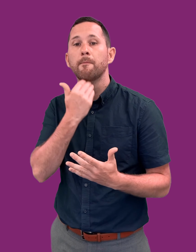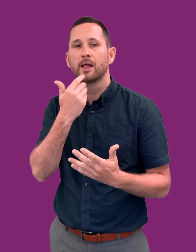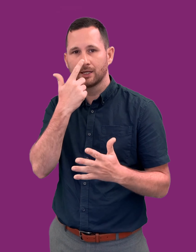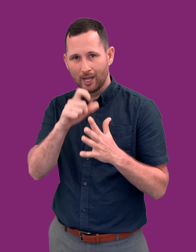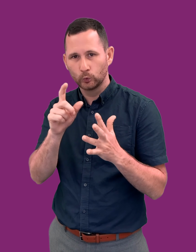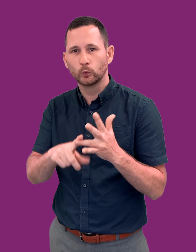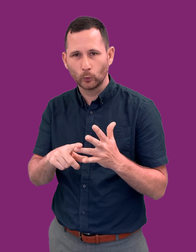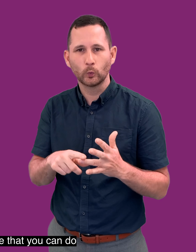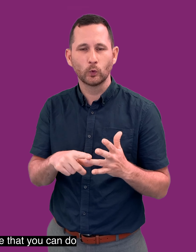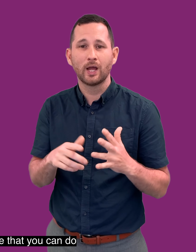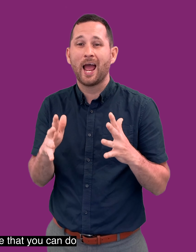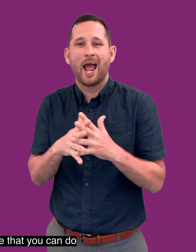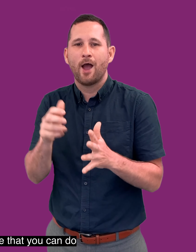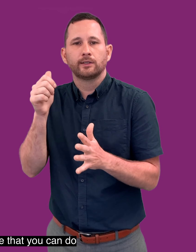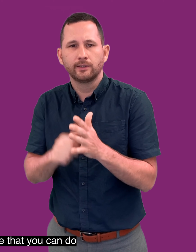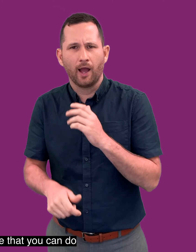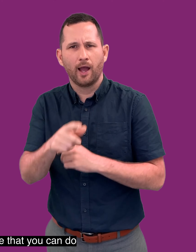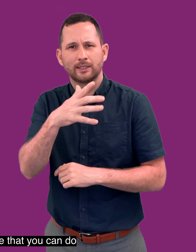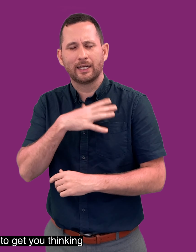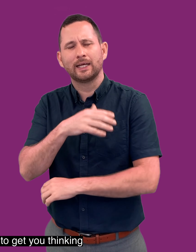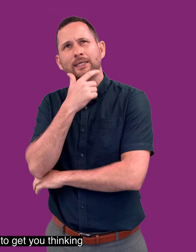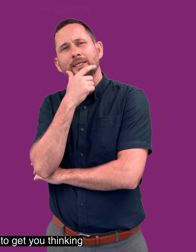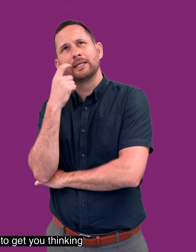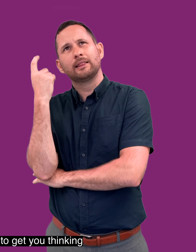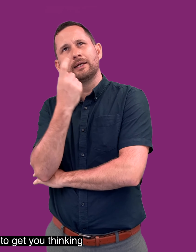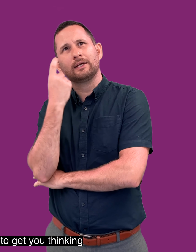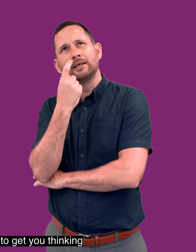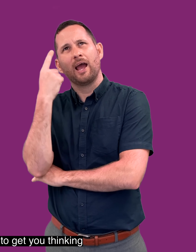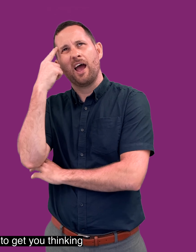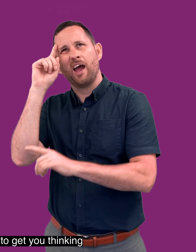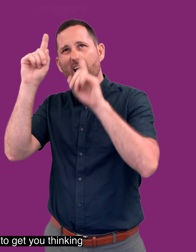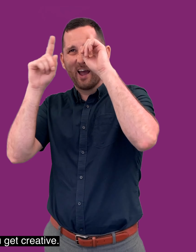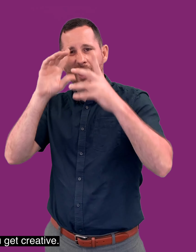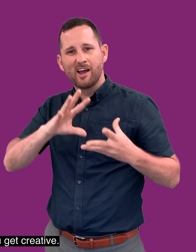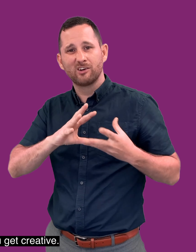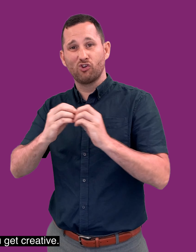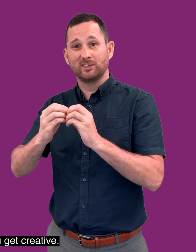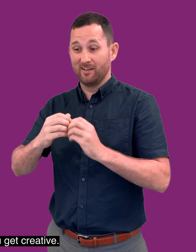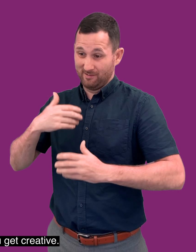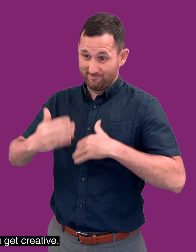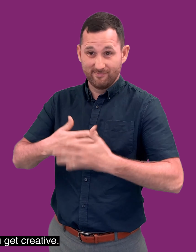There is lots more that you can do, but these are just to get you thinking and help you get creative.